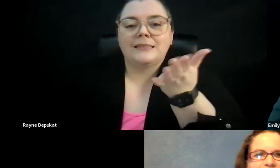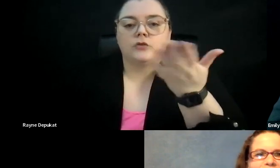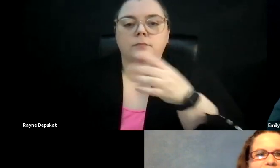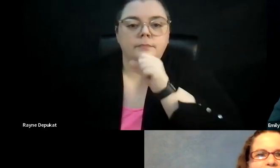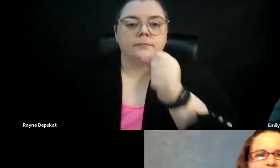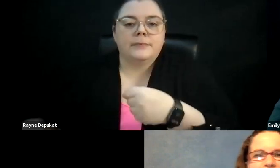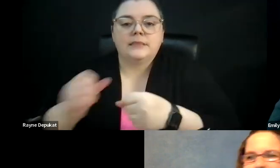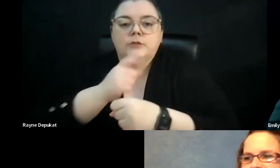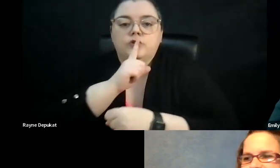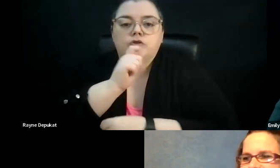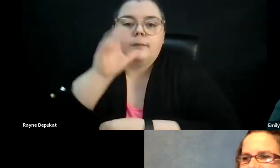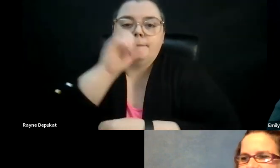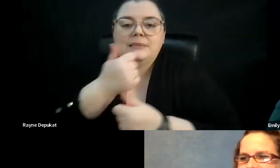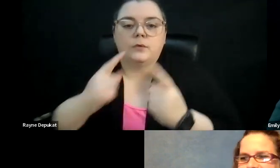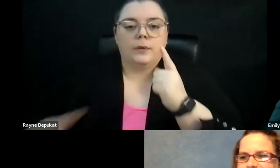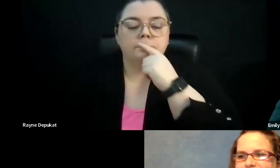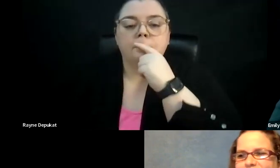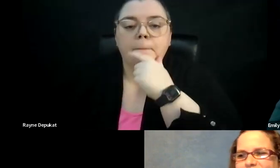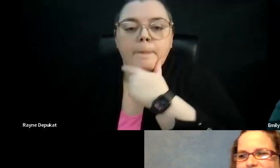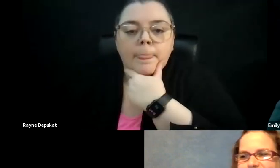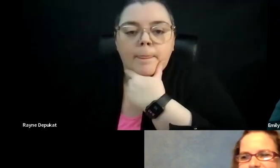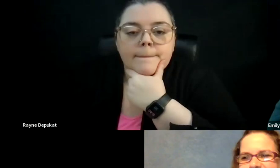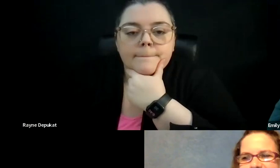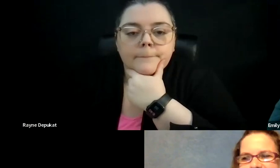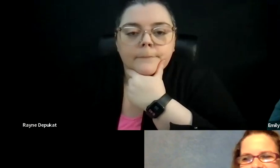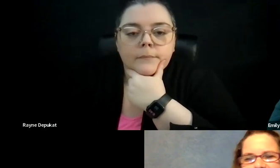Let me just look and see who's here and make sure I'm not missing anyone.